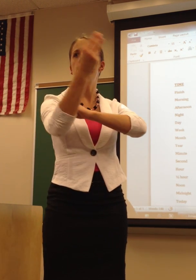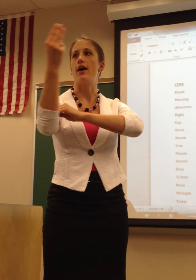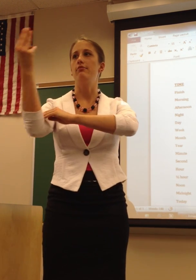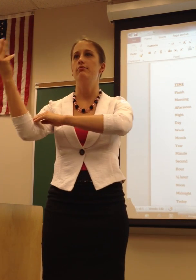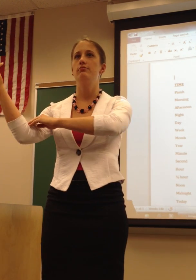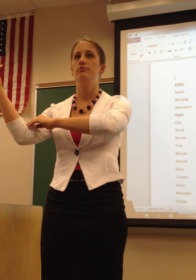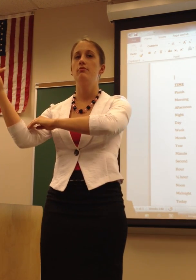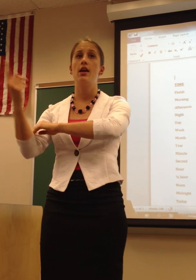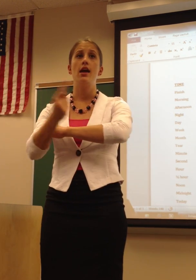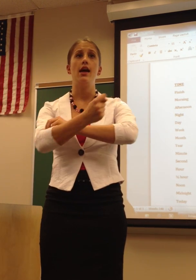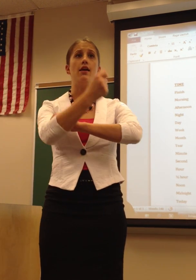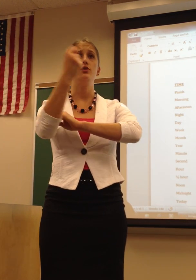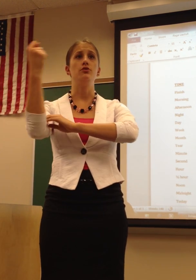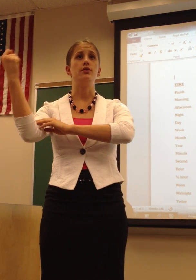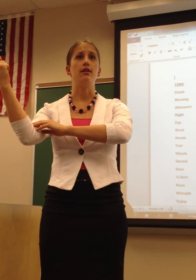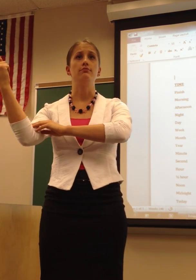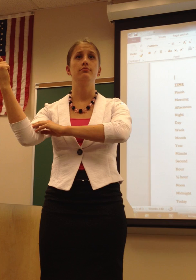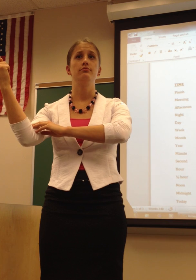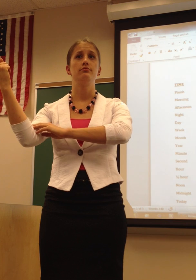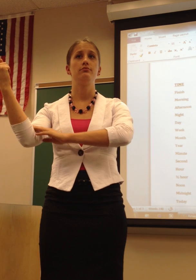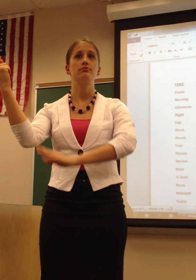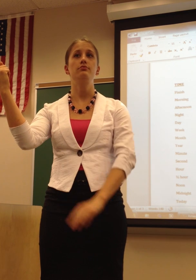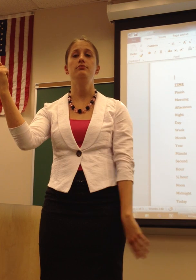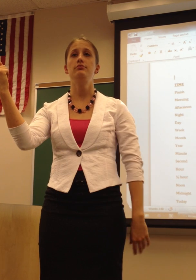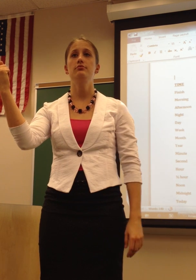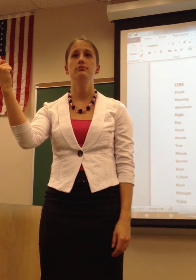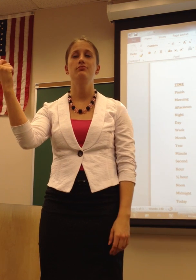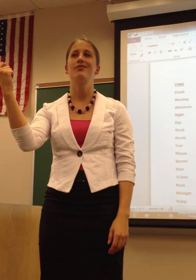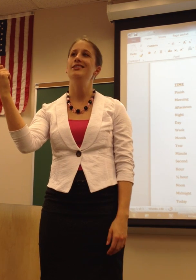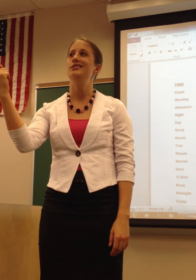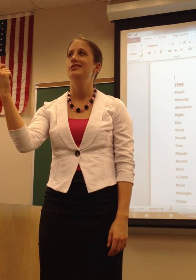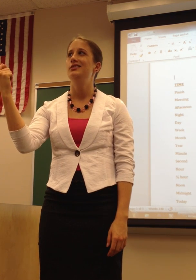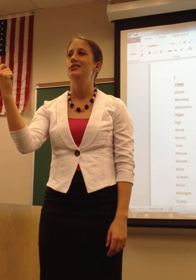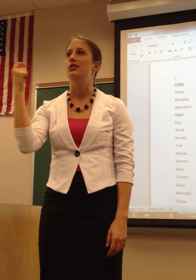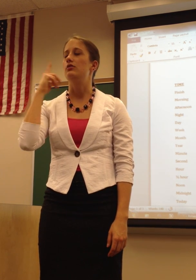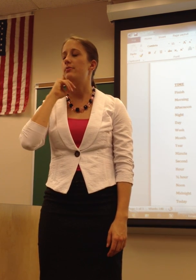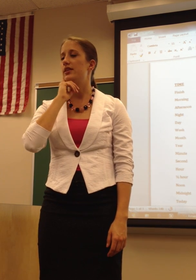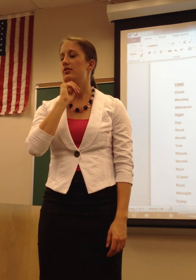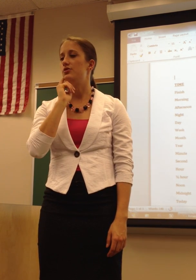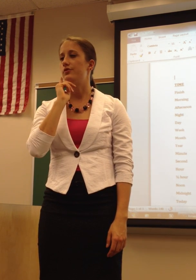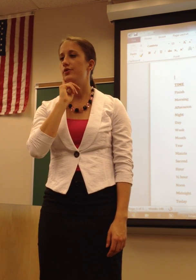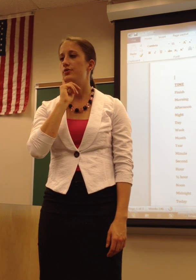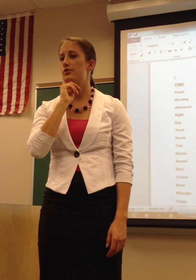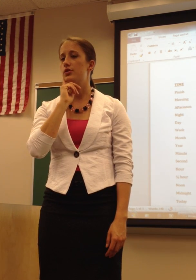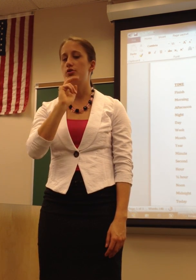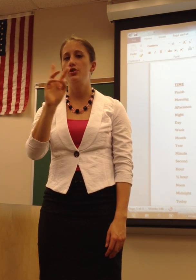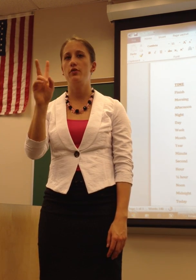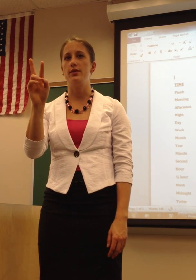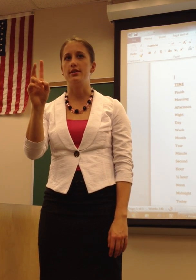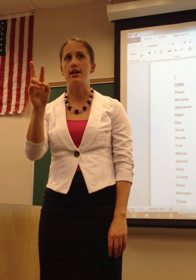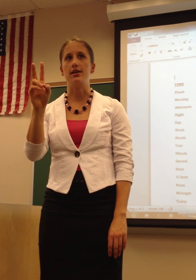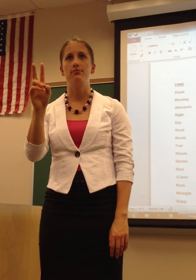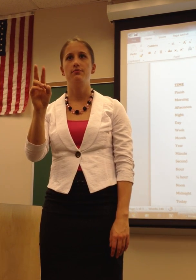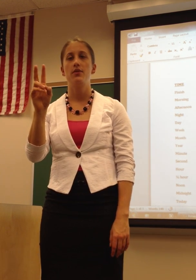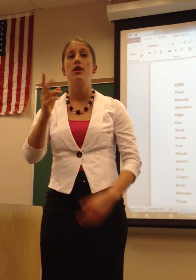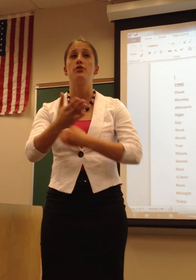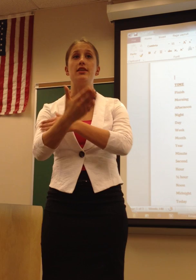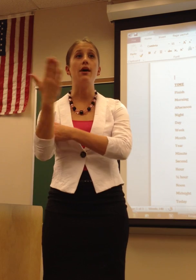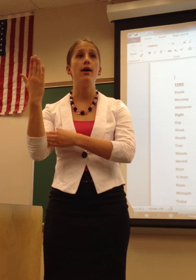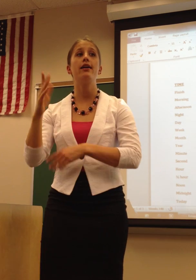right. Every Tuesday. No, that might get you confused. Because there's 2 different ways to sign it. There's that way.